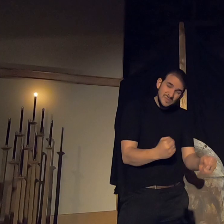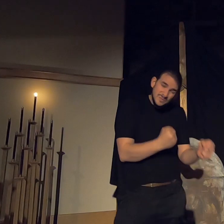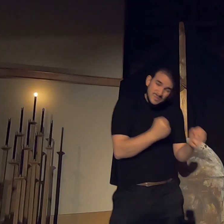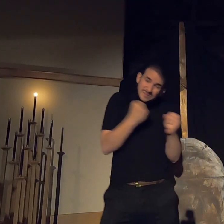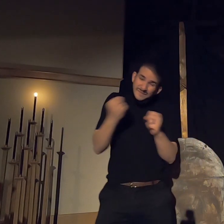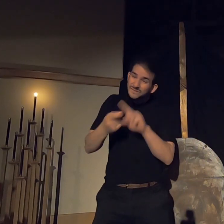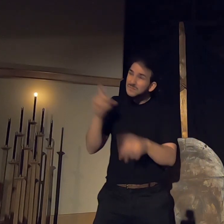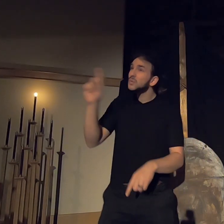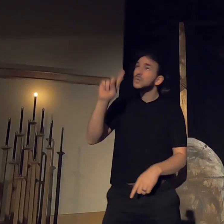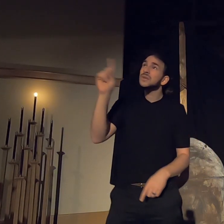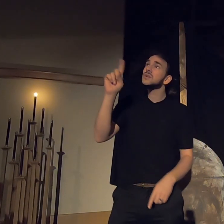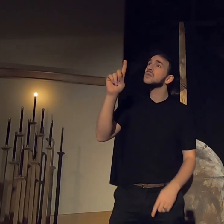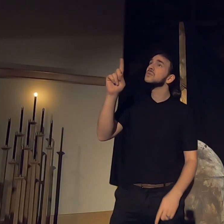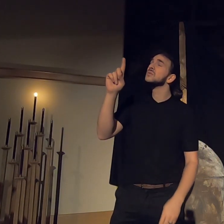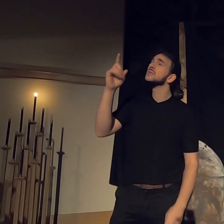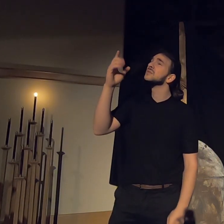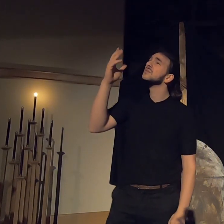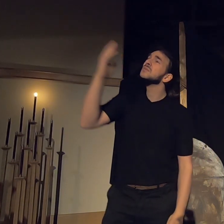My strength comes from you.